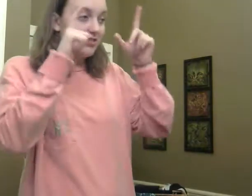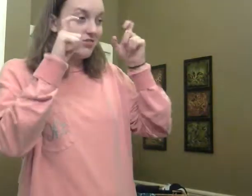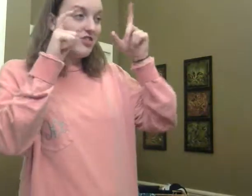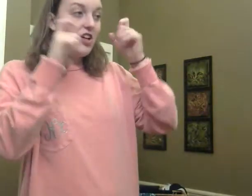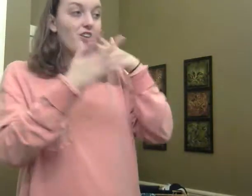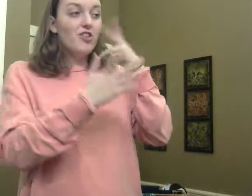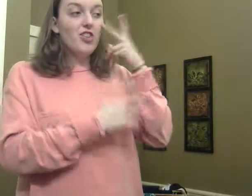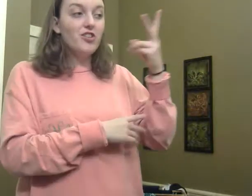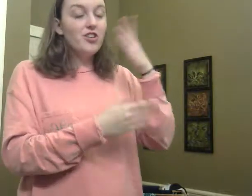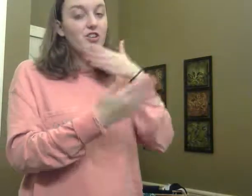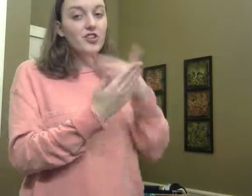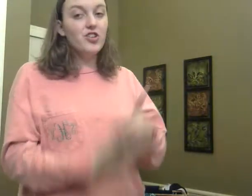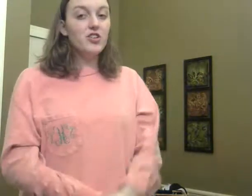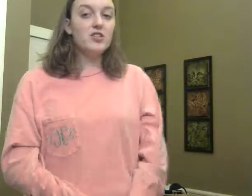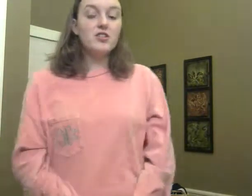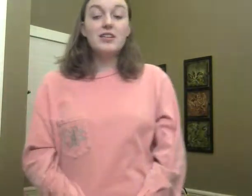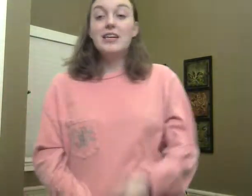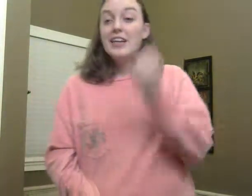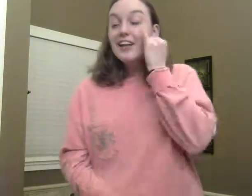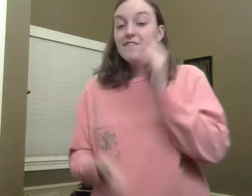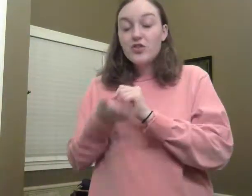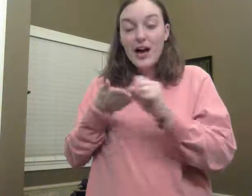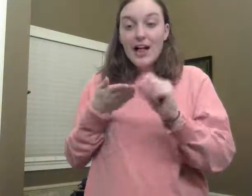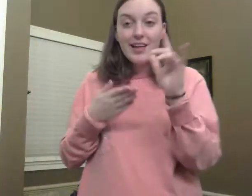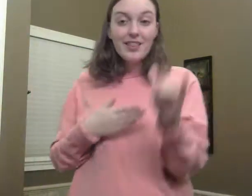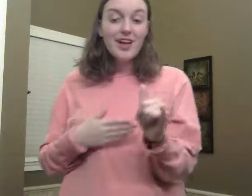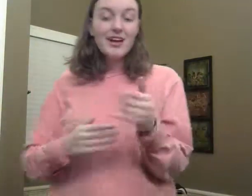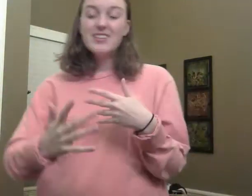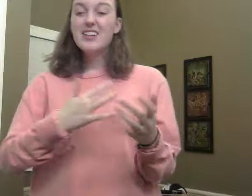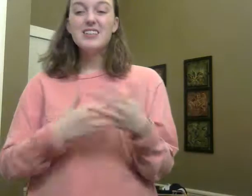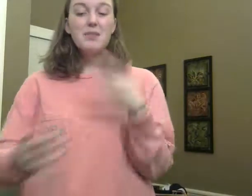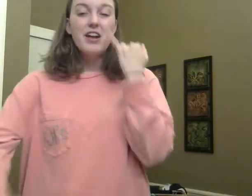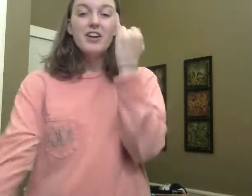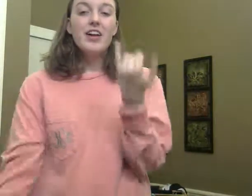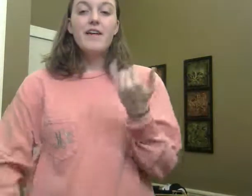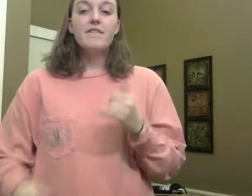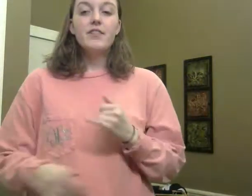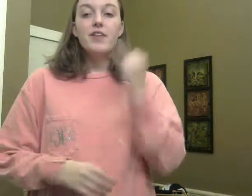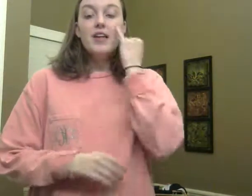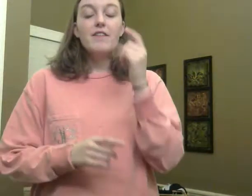Looking good. Again, if you highlighted that, even if your group didn't make it, you can put you a spider there.